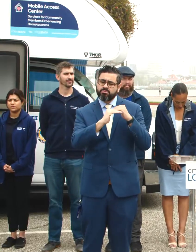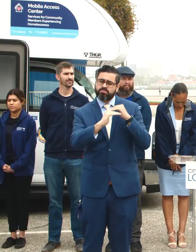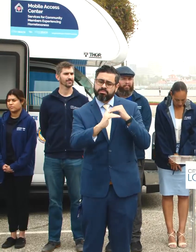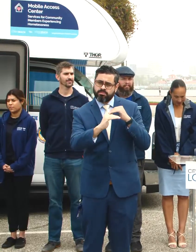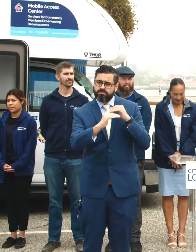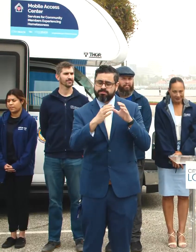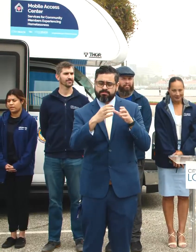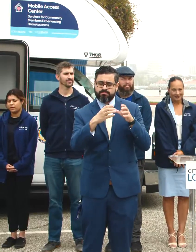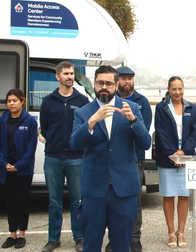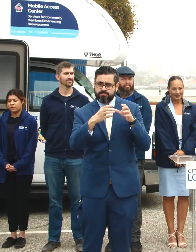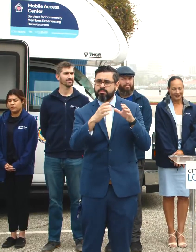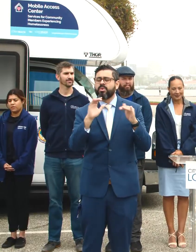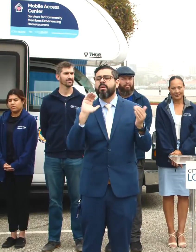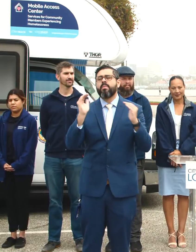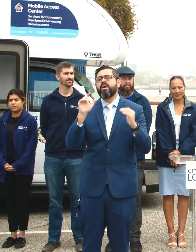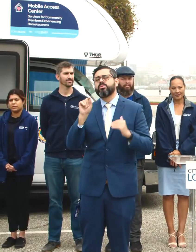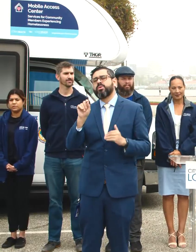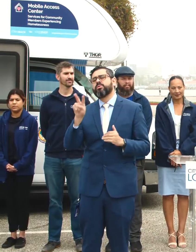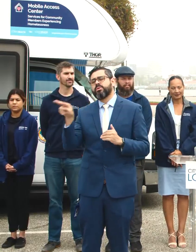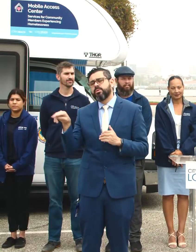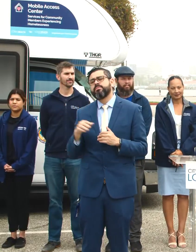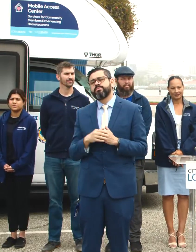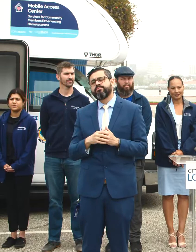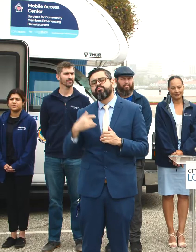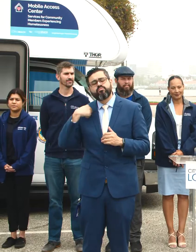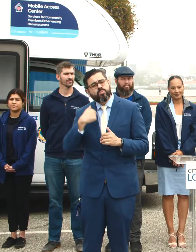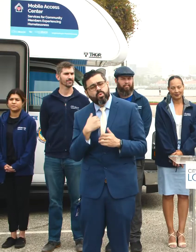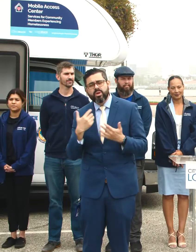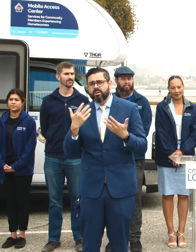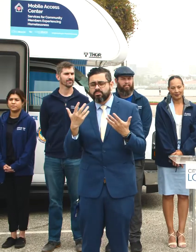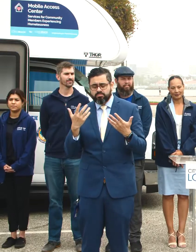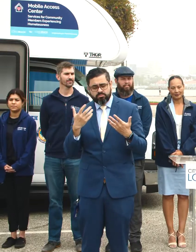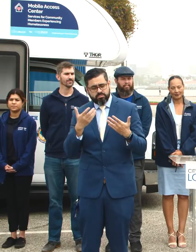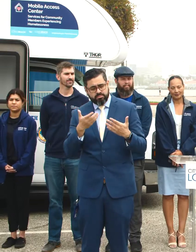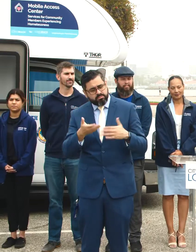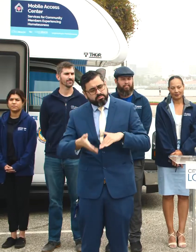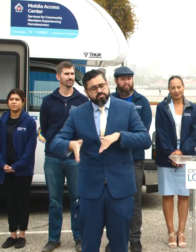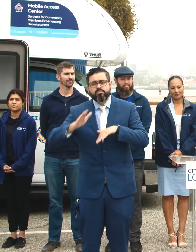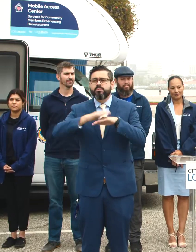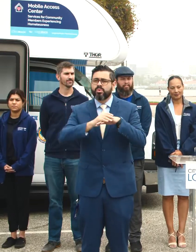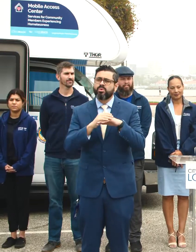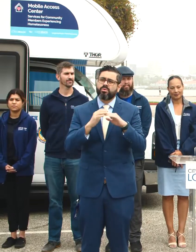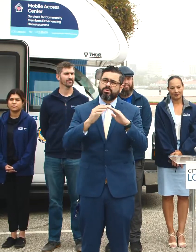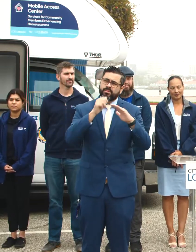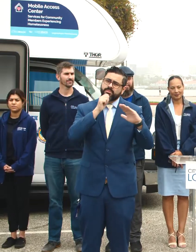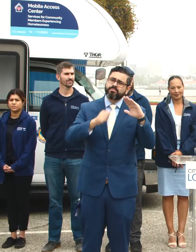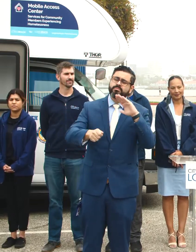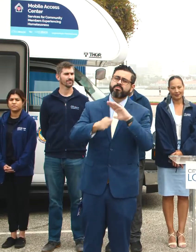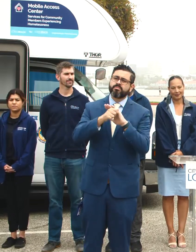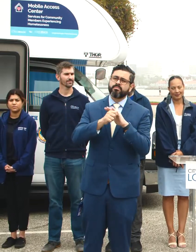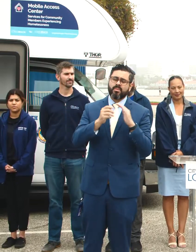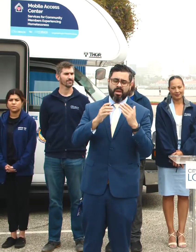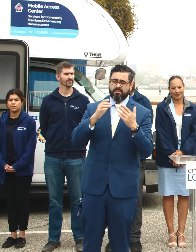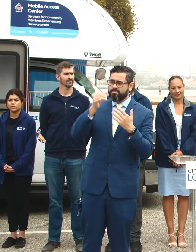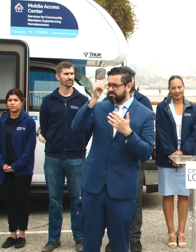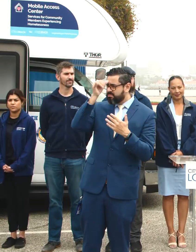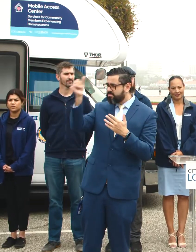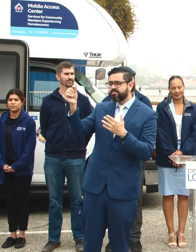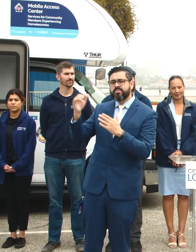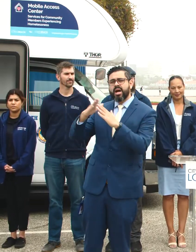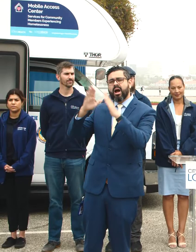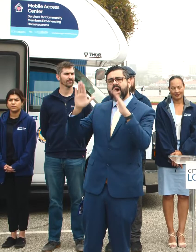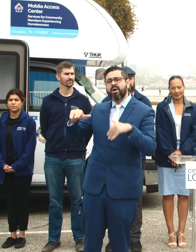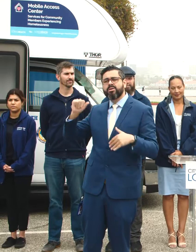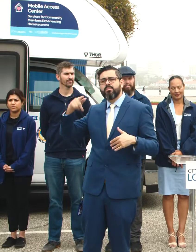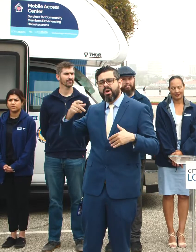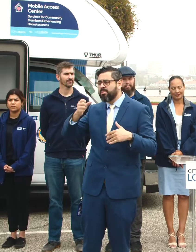compared to our 2022 numbers. We've been working very hard to increase our shelter and to connect people to permanent housing, and we're already seeing